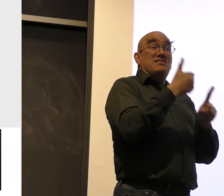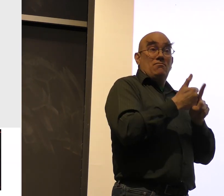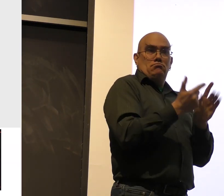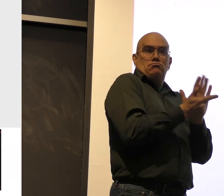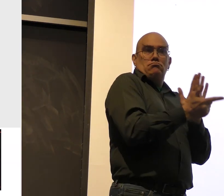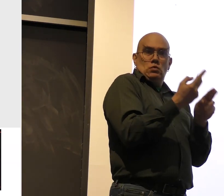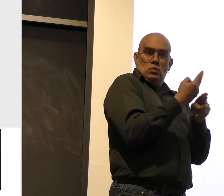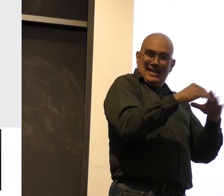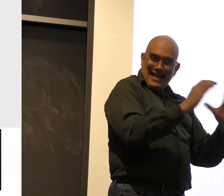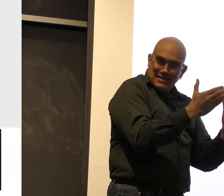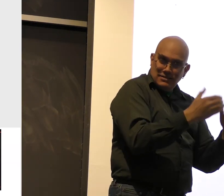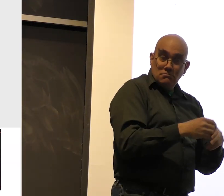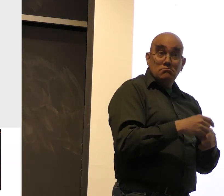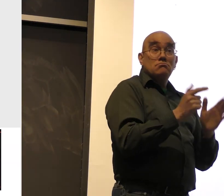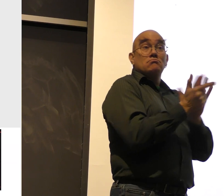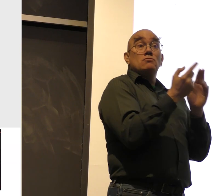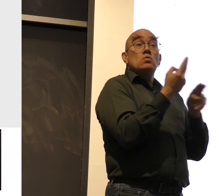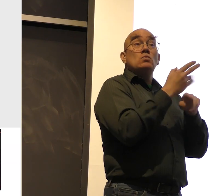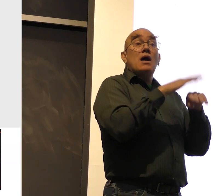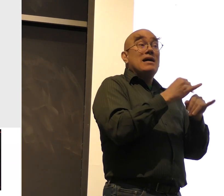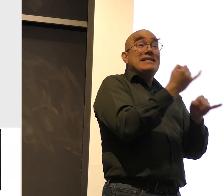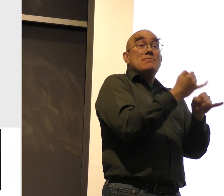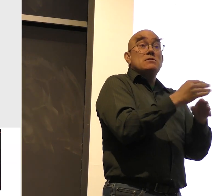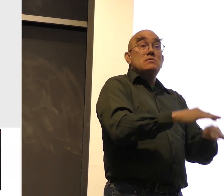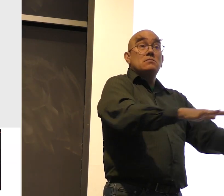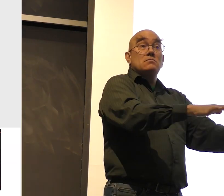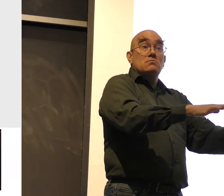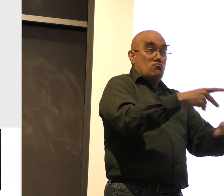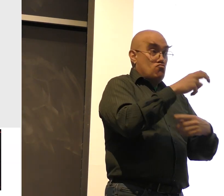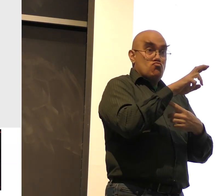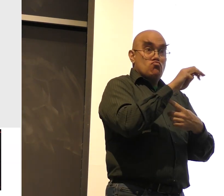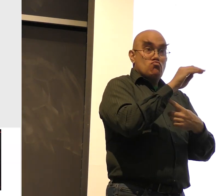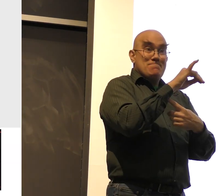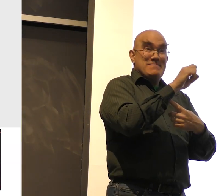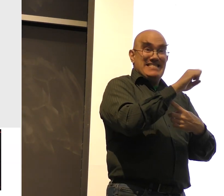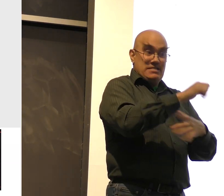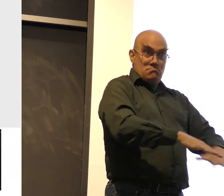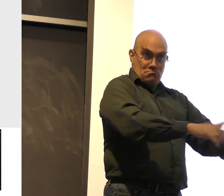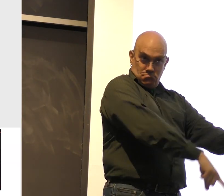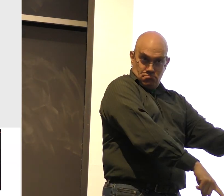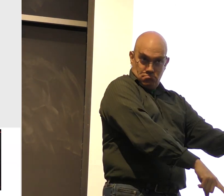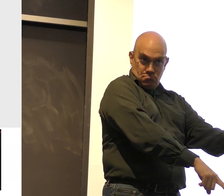model, and ASL was forbidden to use in the classroom, it was forbidden to use on campus whatsoever, on the